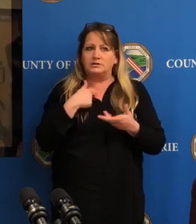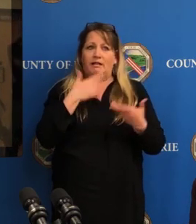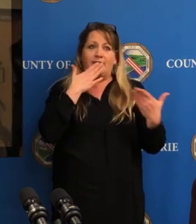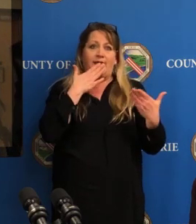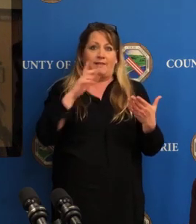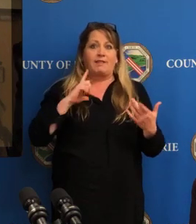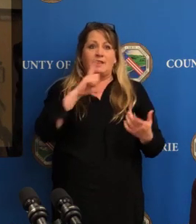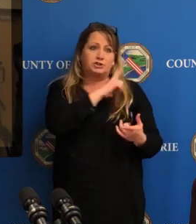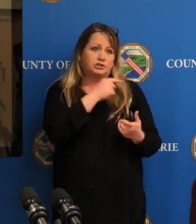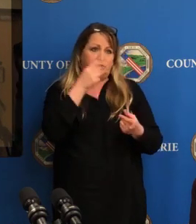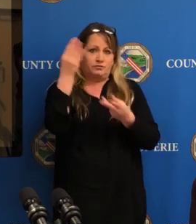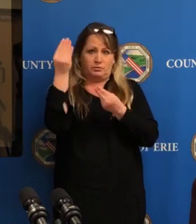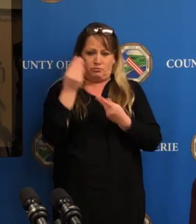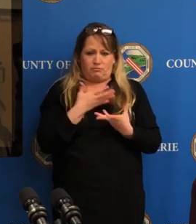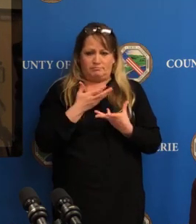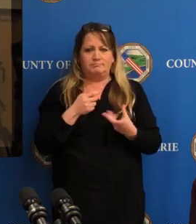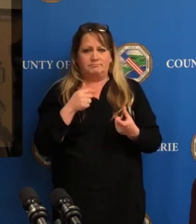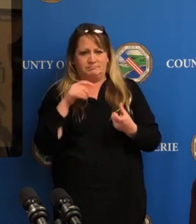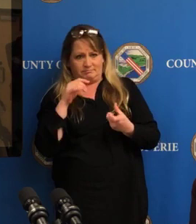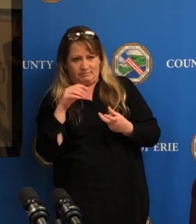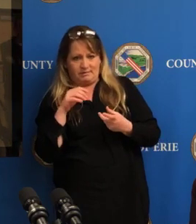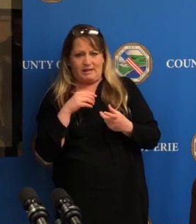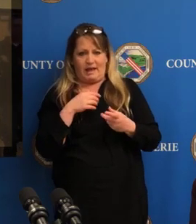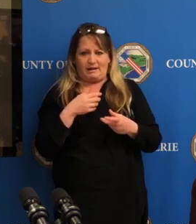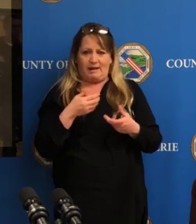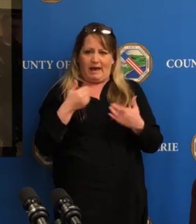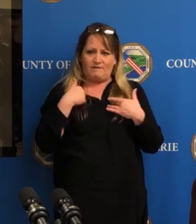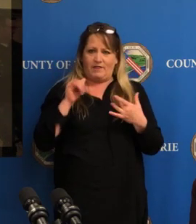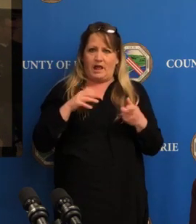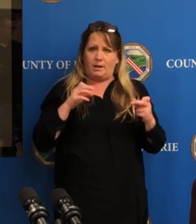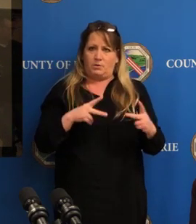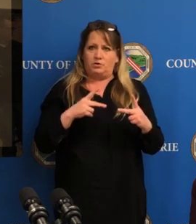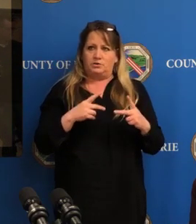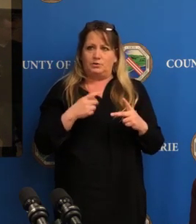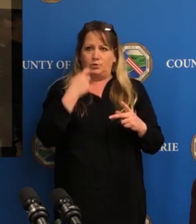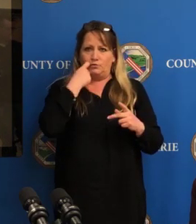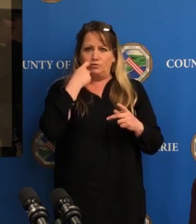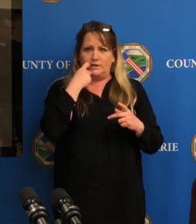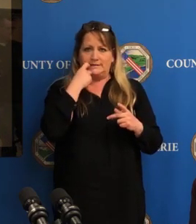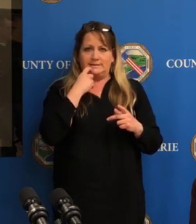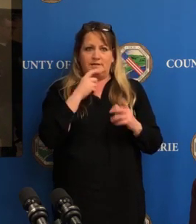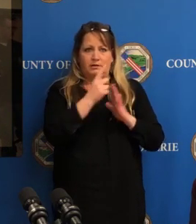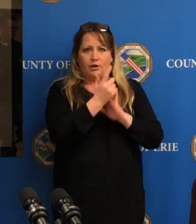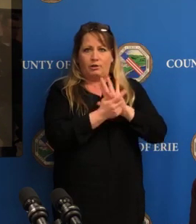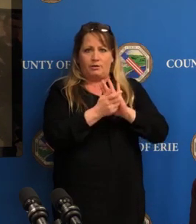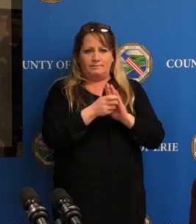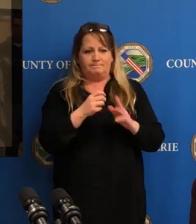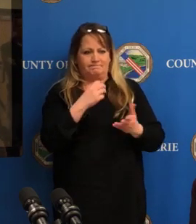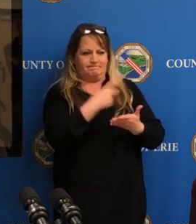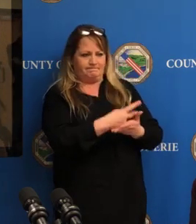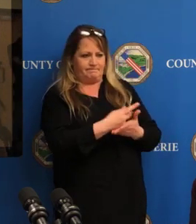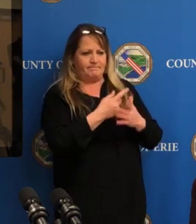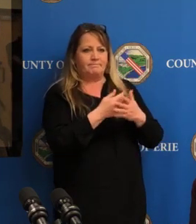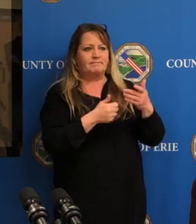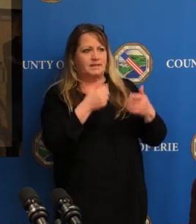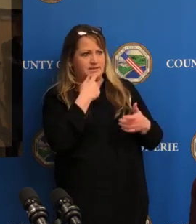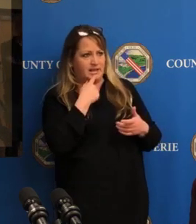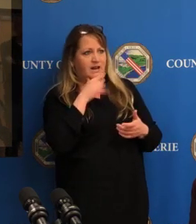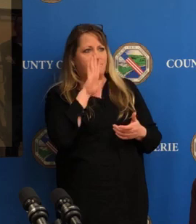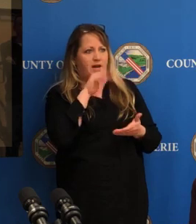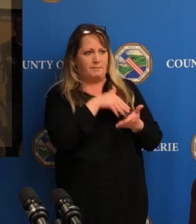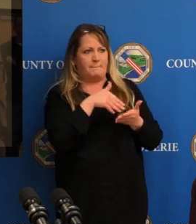the opportunity to do that with the recent resolution that was passed by them authorizing the $5